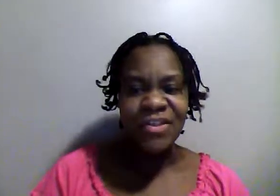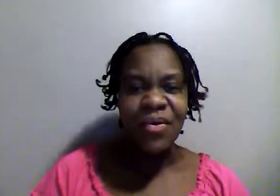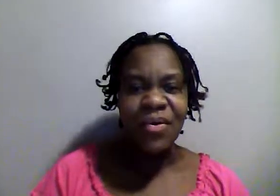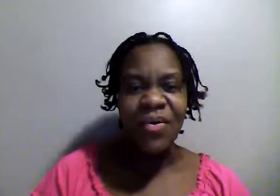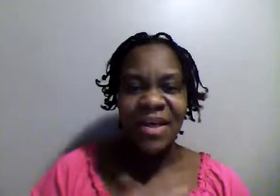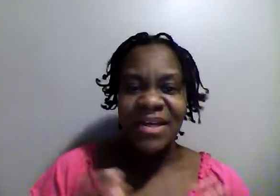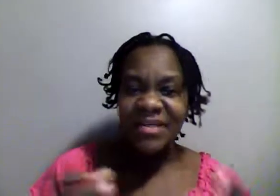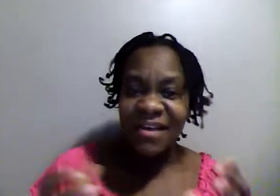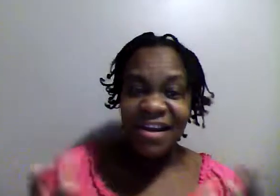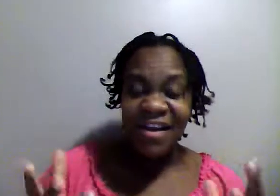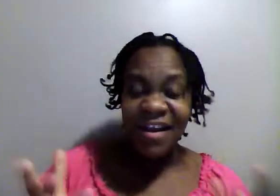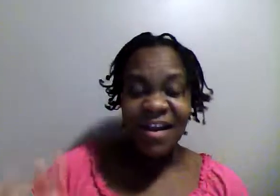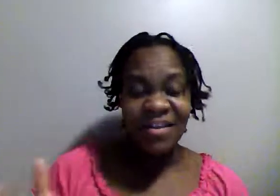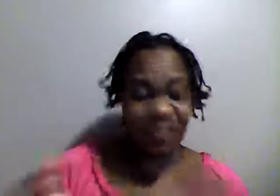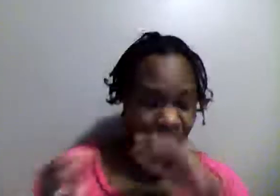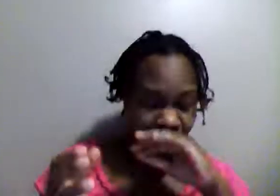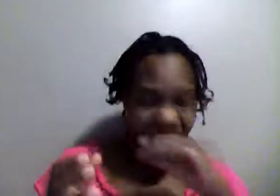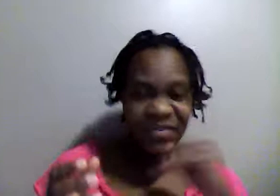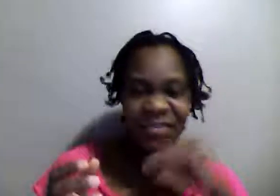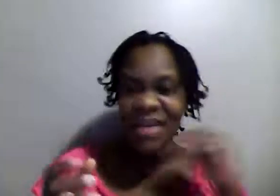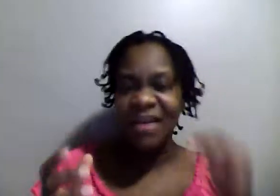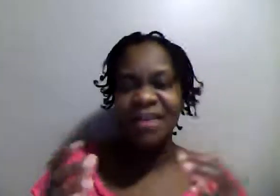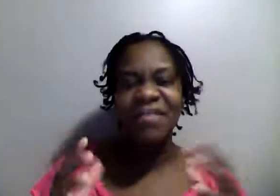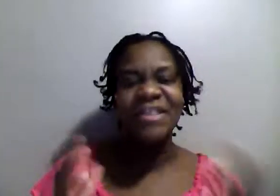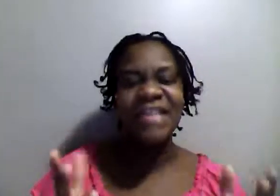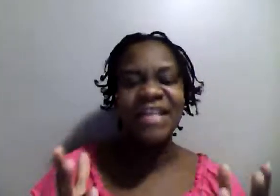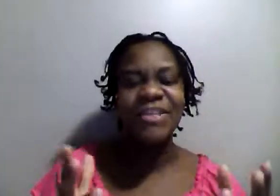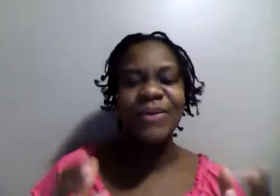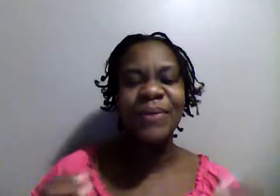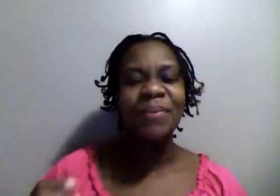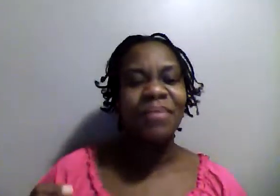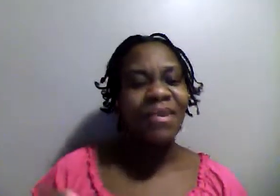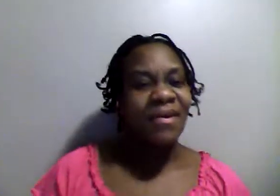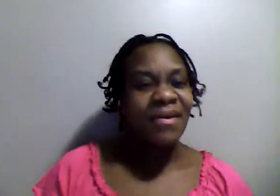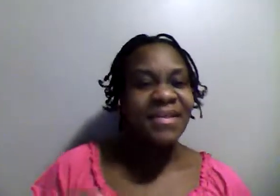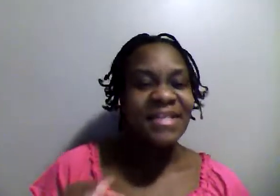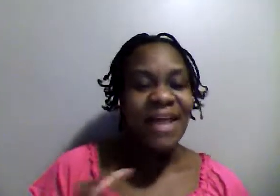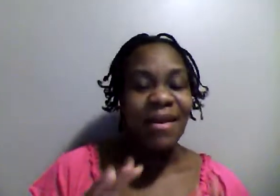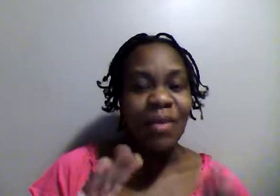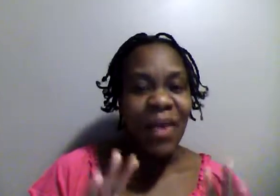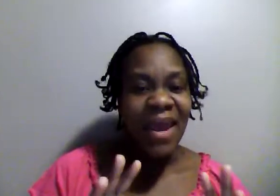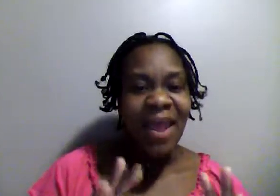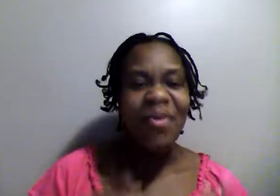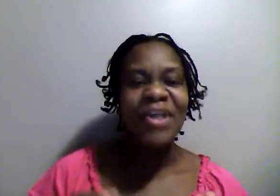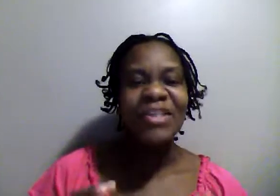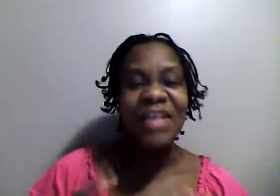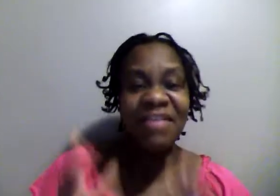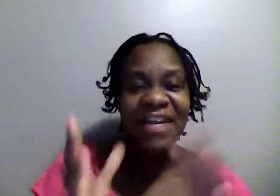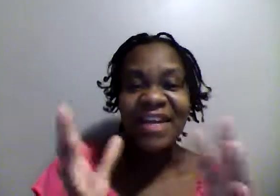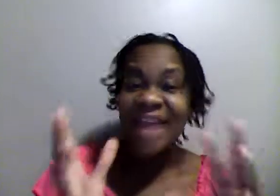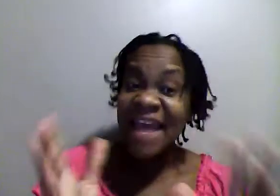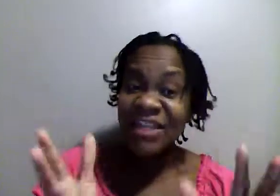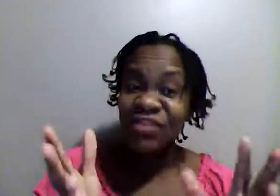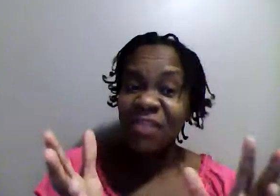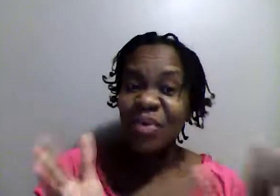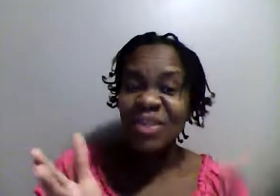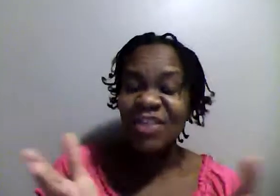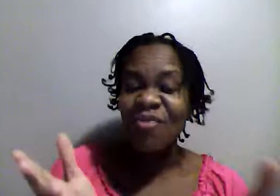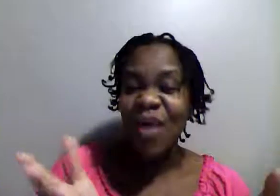so a lot excuse me, a lot of us tend to decide that, okay, I'm going to give it an extra boost of water.